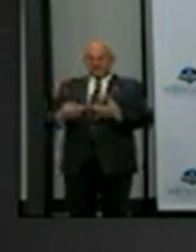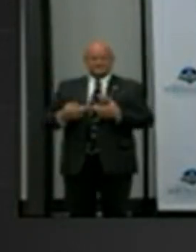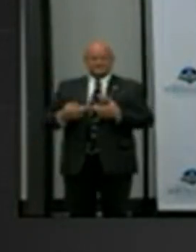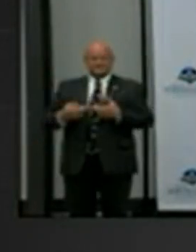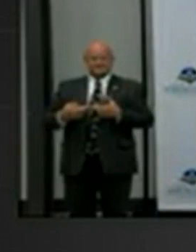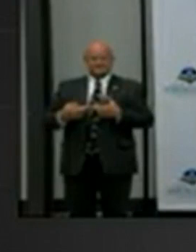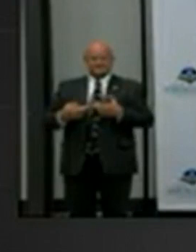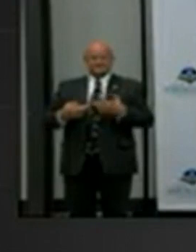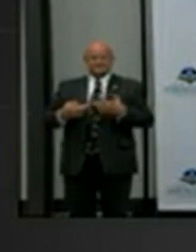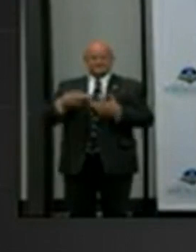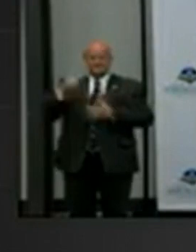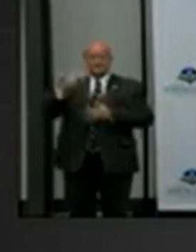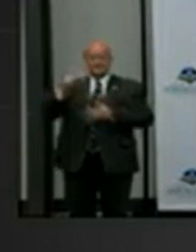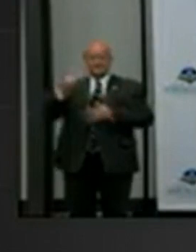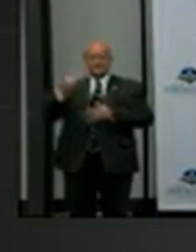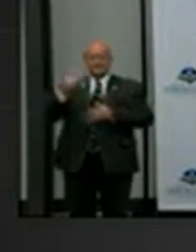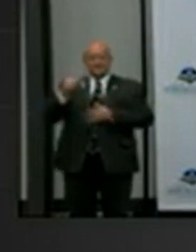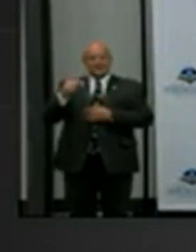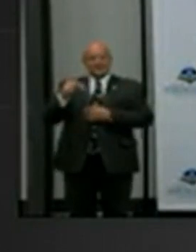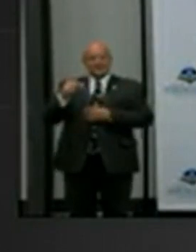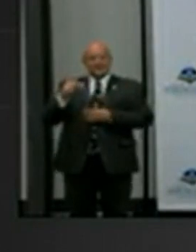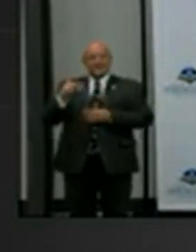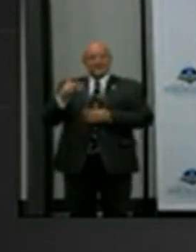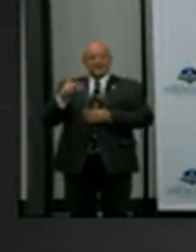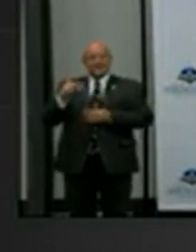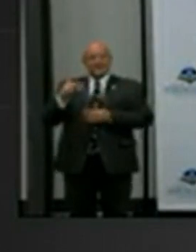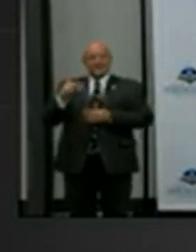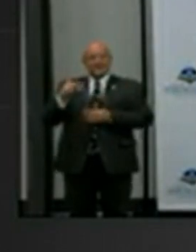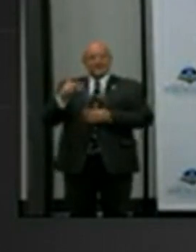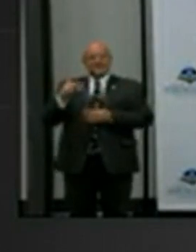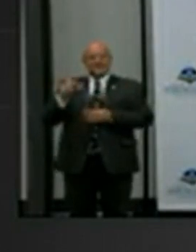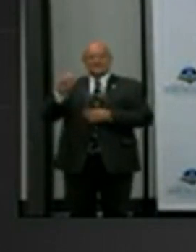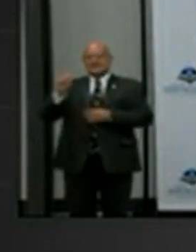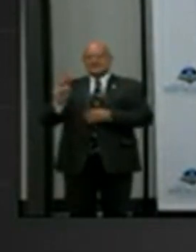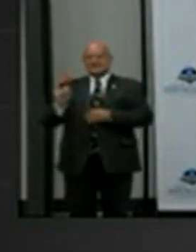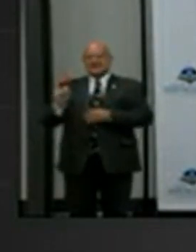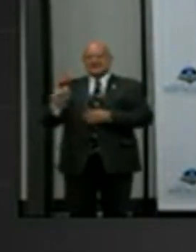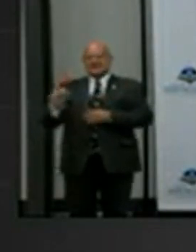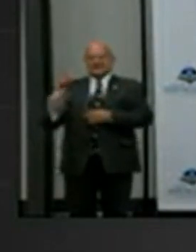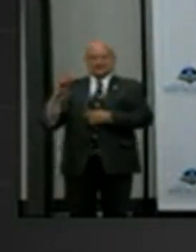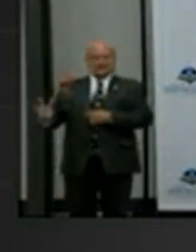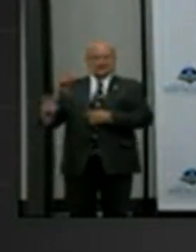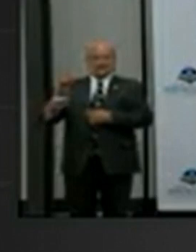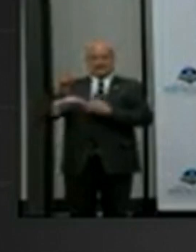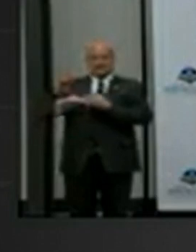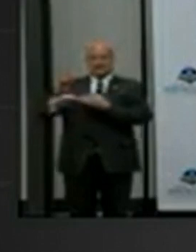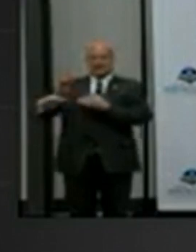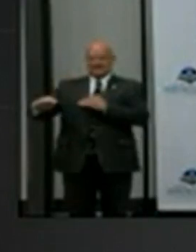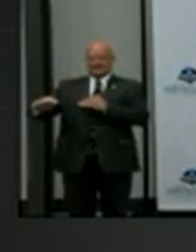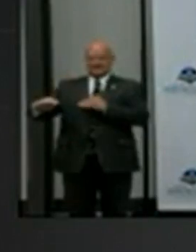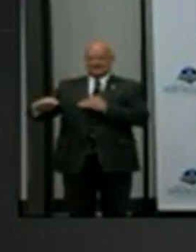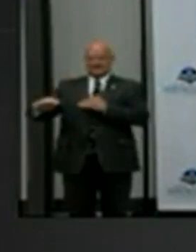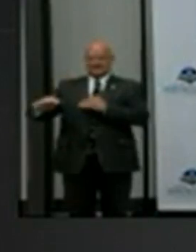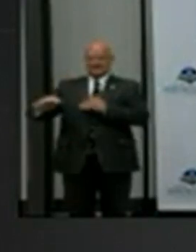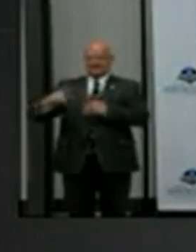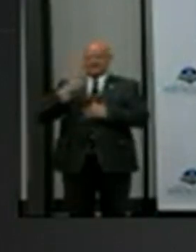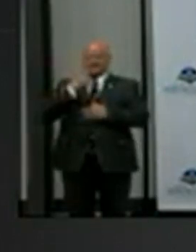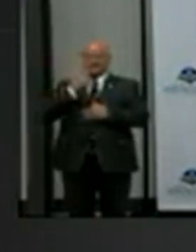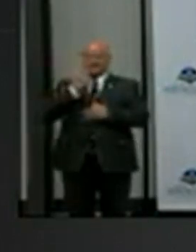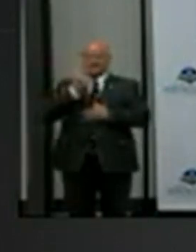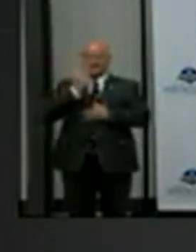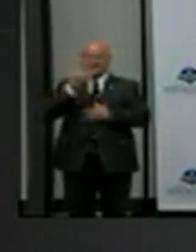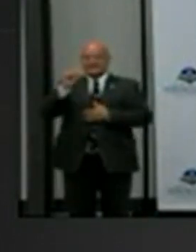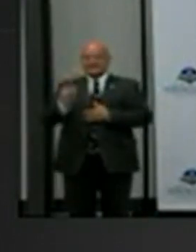again, the green, which is the southwest region, is flat. The red